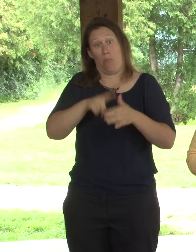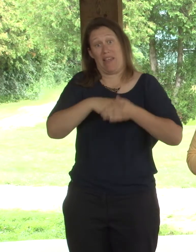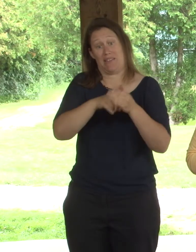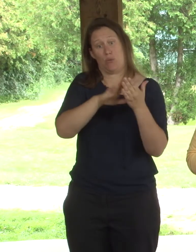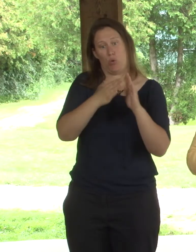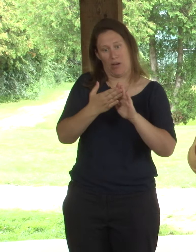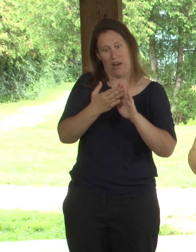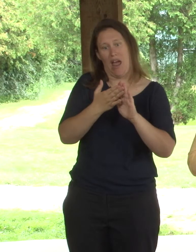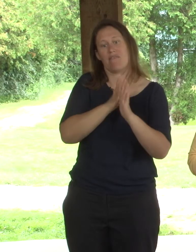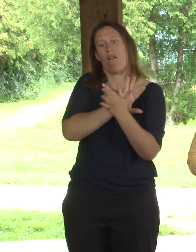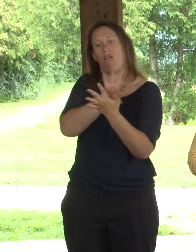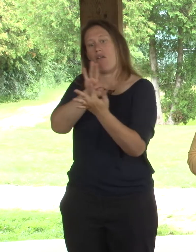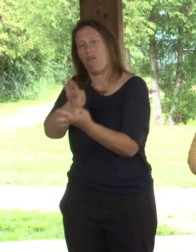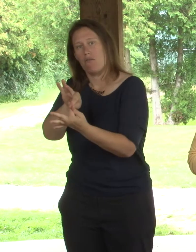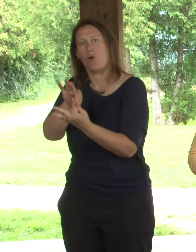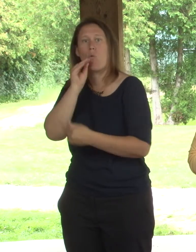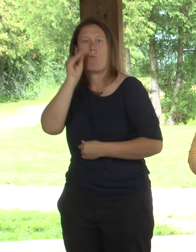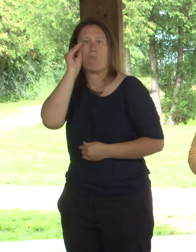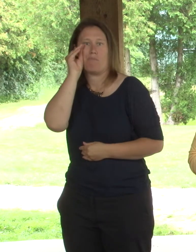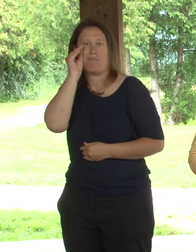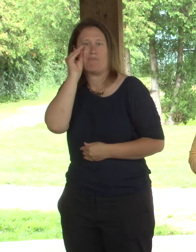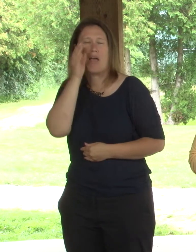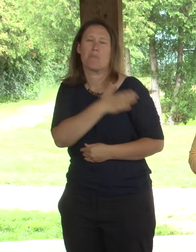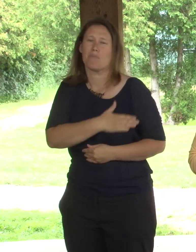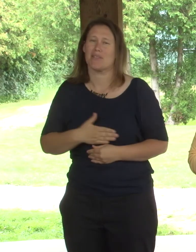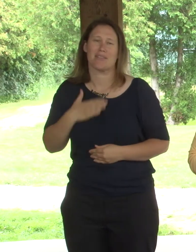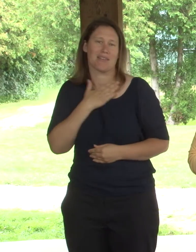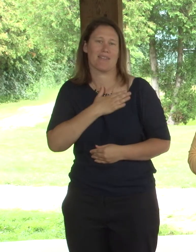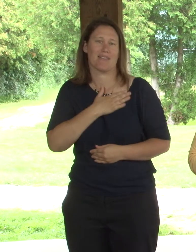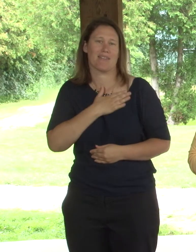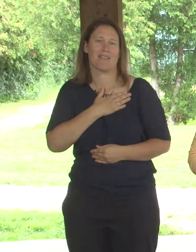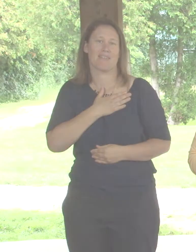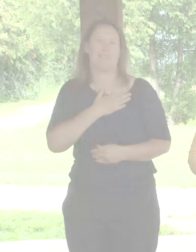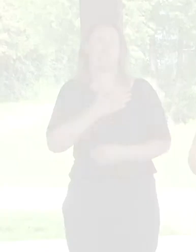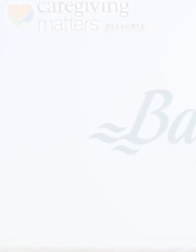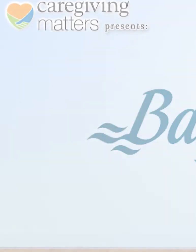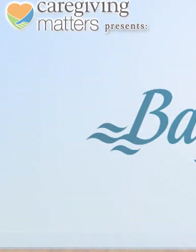thank you again, and please take the time to visit bayshore.ca.